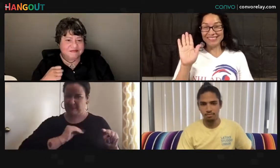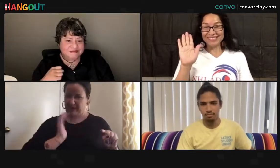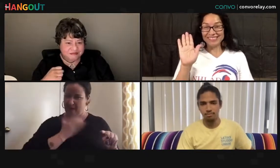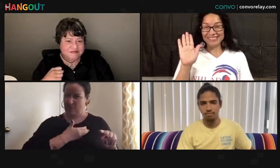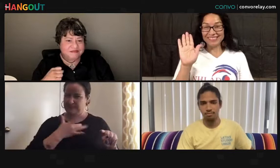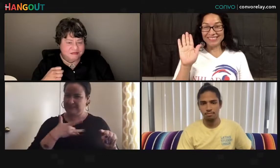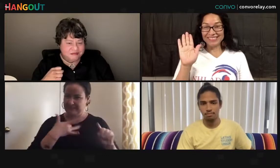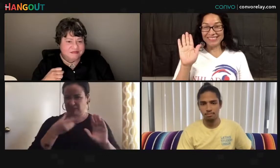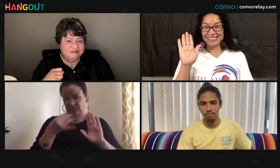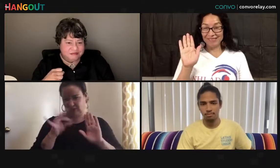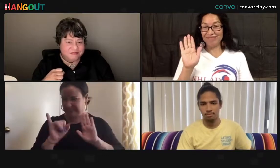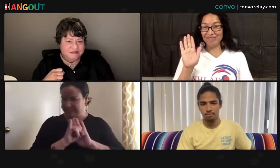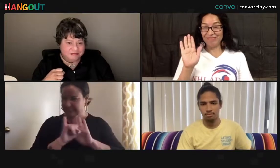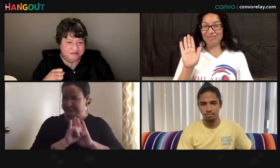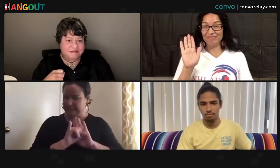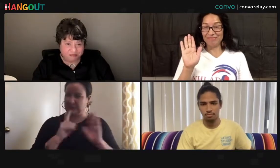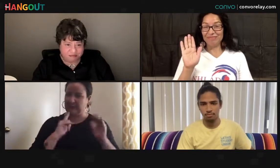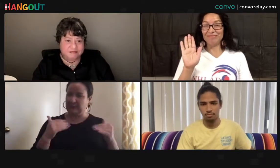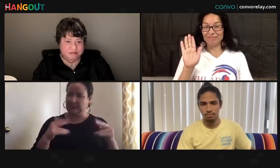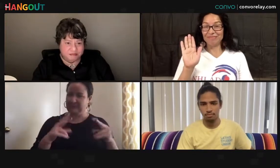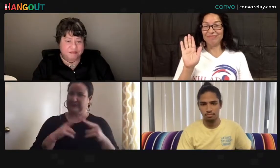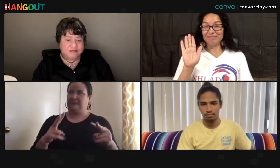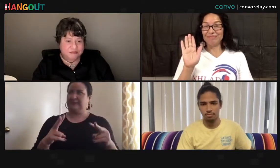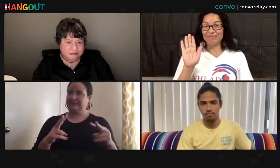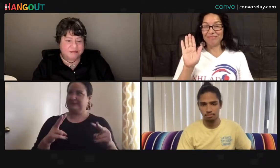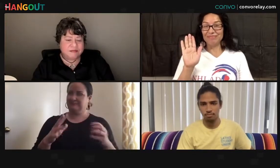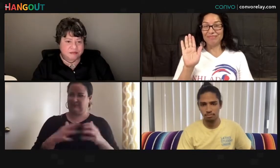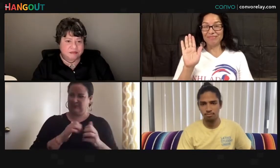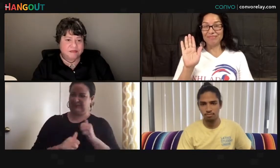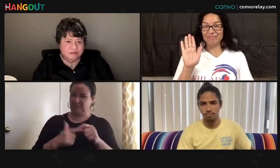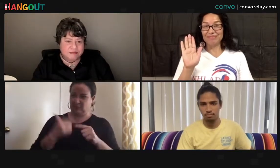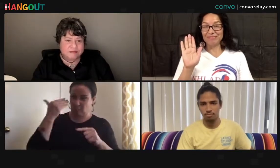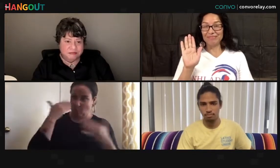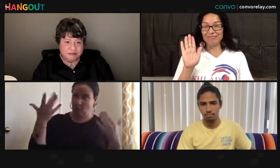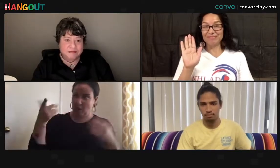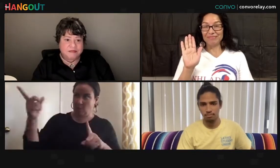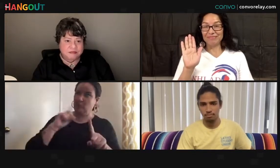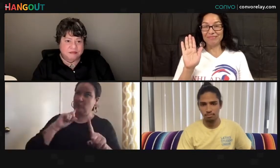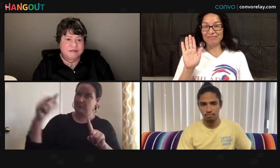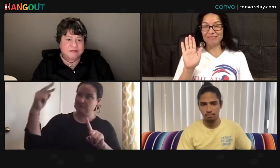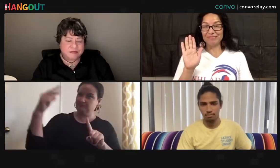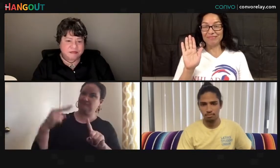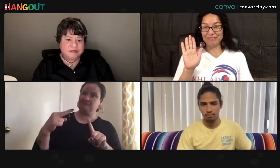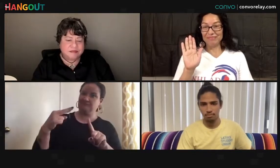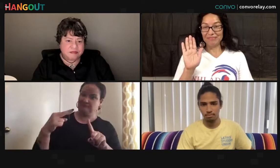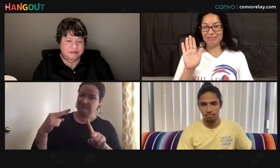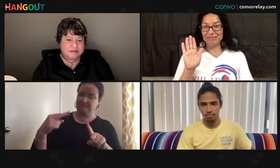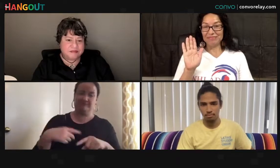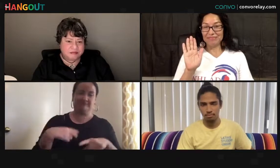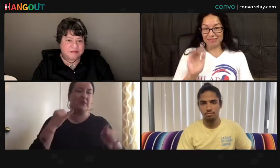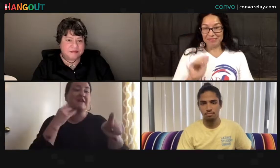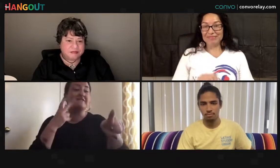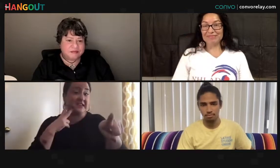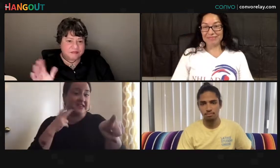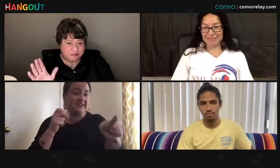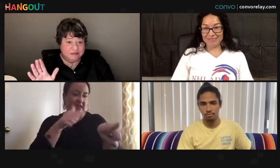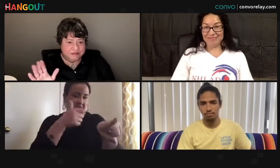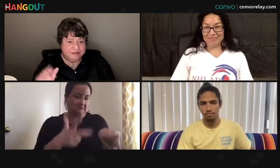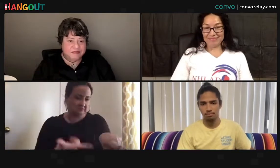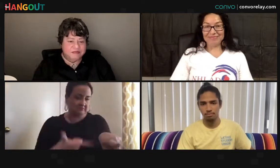self esteem and our sense of identity. It's just, it's really destructive to know how they really view us. Yes, so we're going to